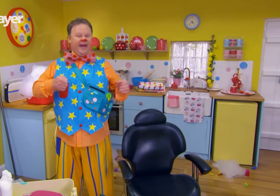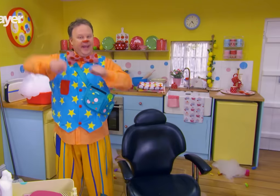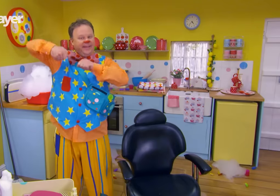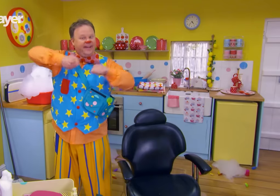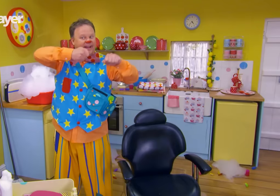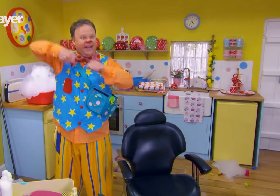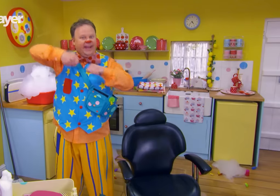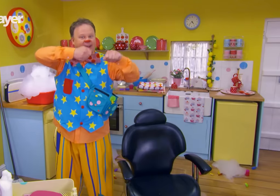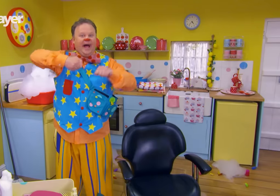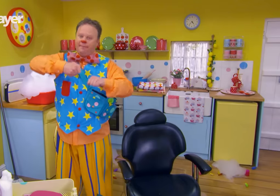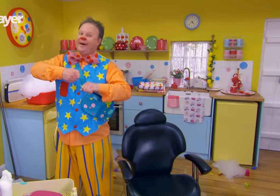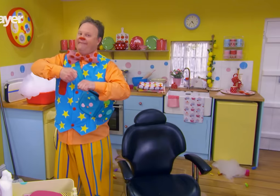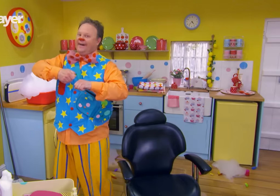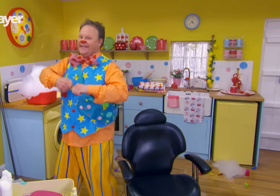need to clean up.